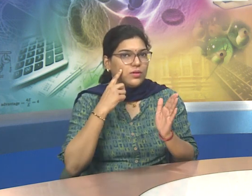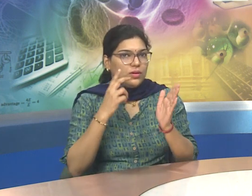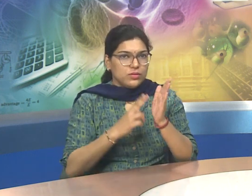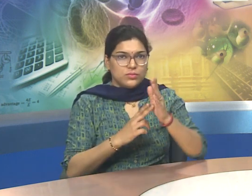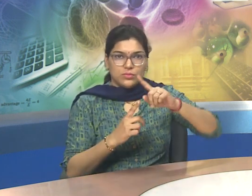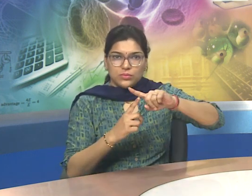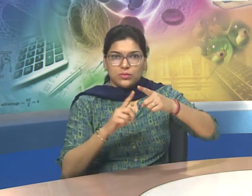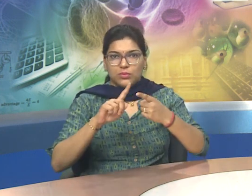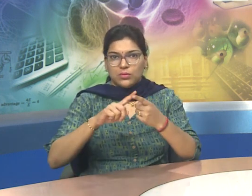name is